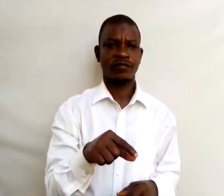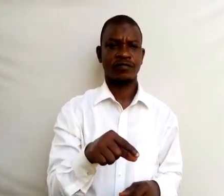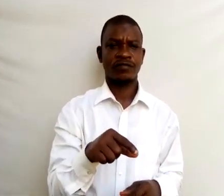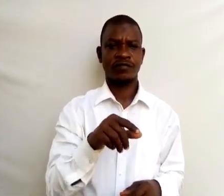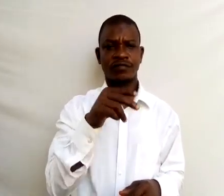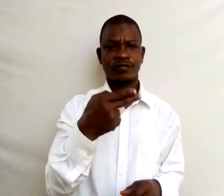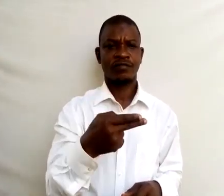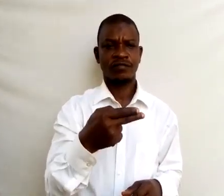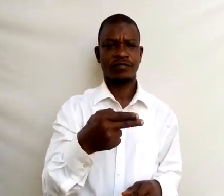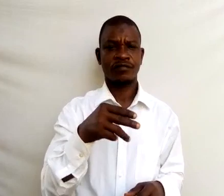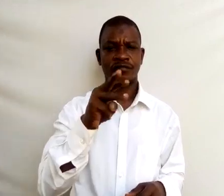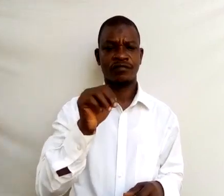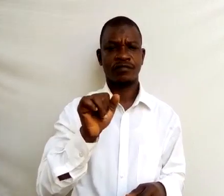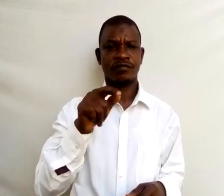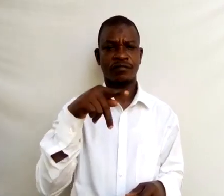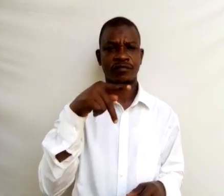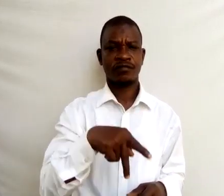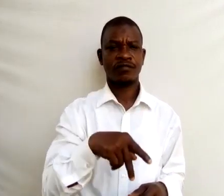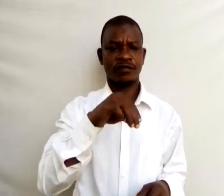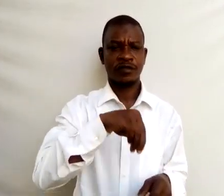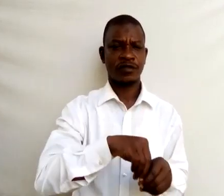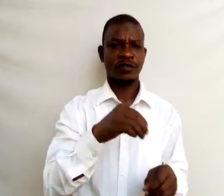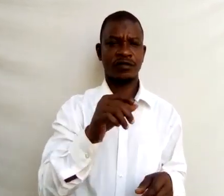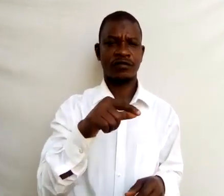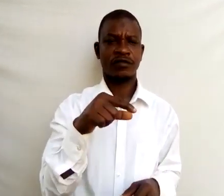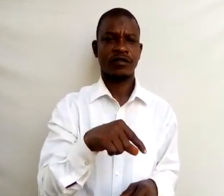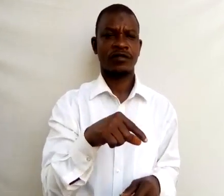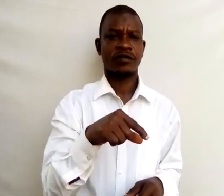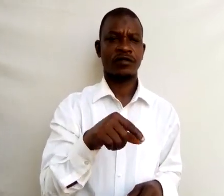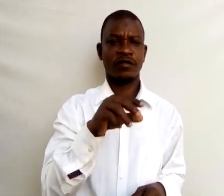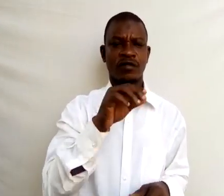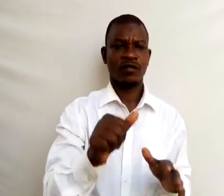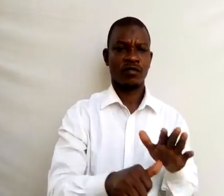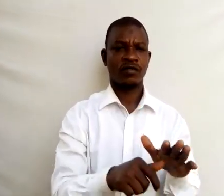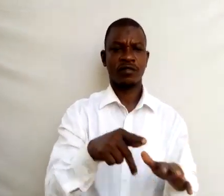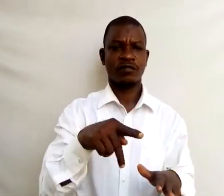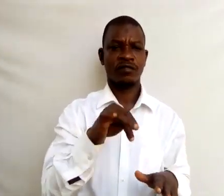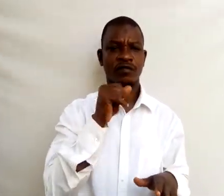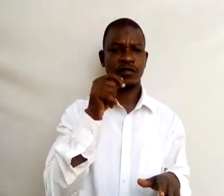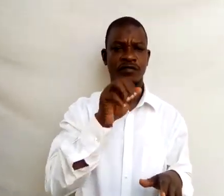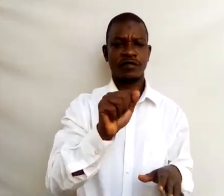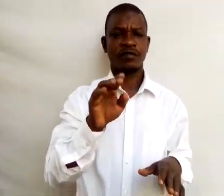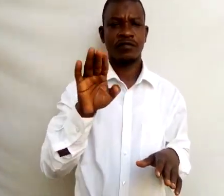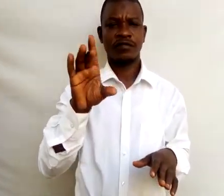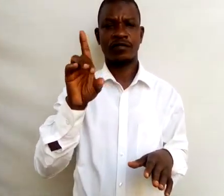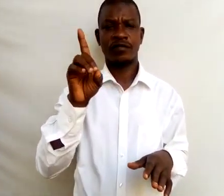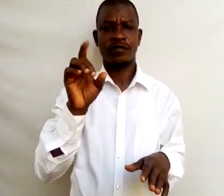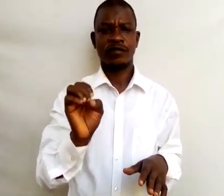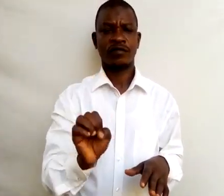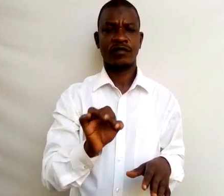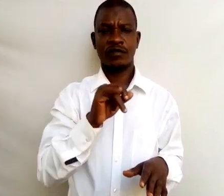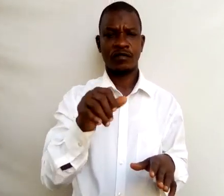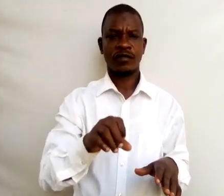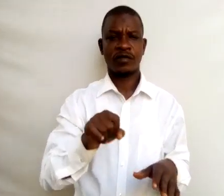H maps P into Q. Under P we have A, B, C, D. Under Q we have